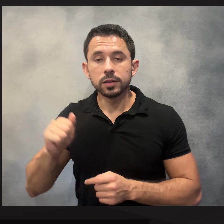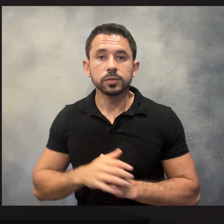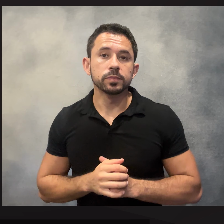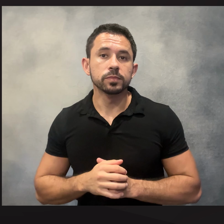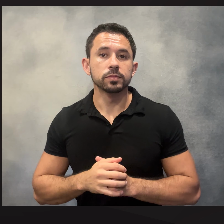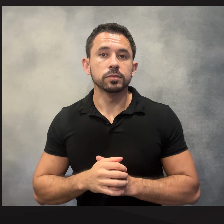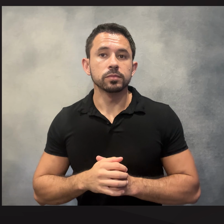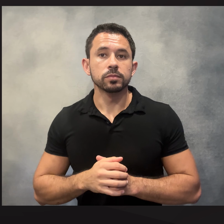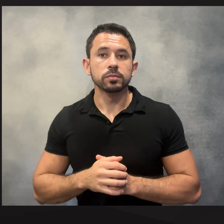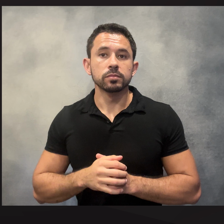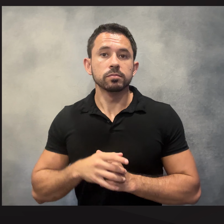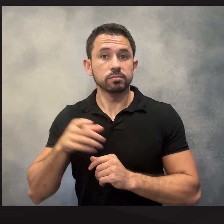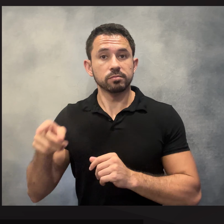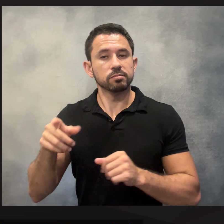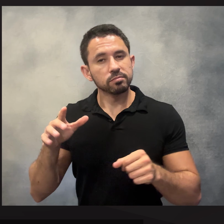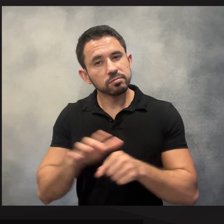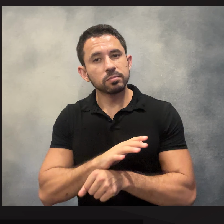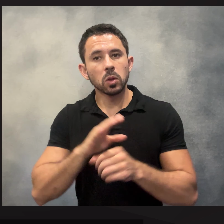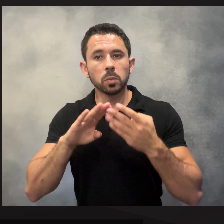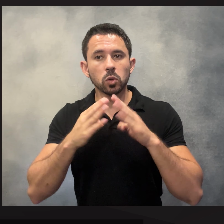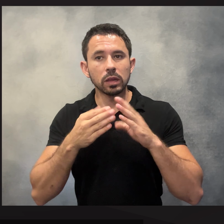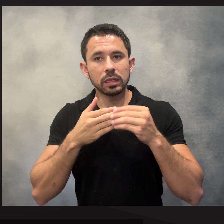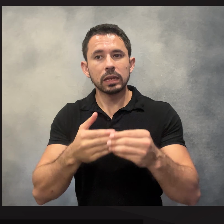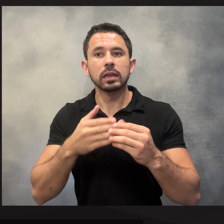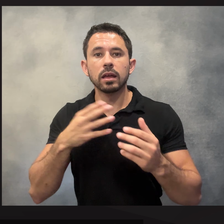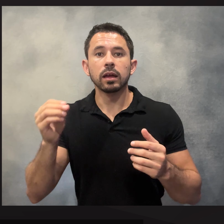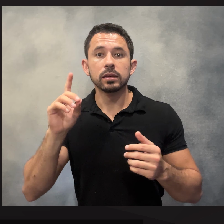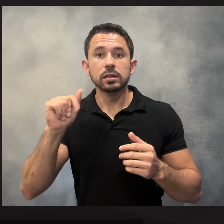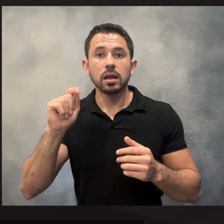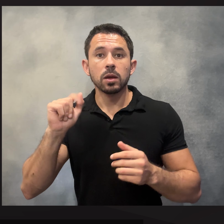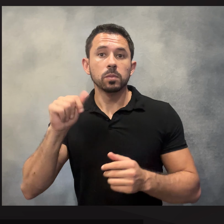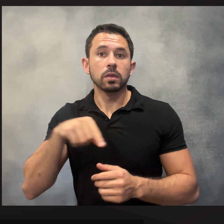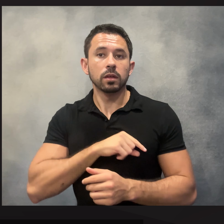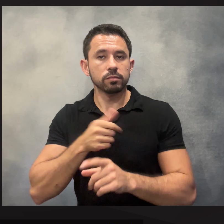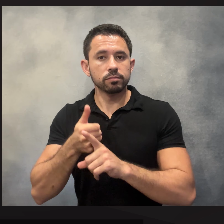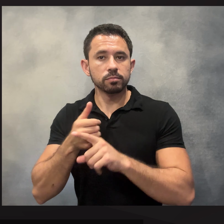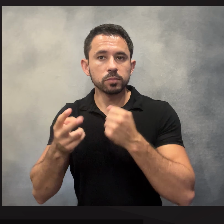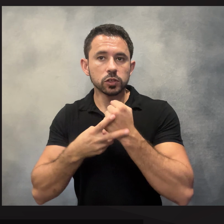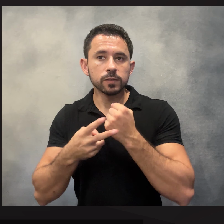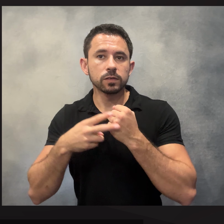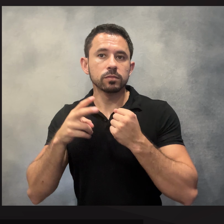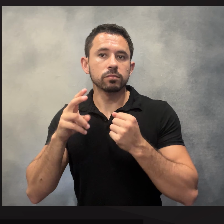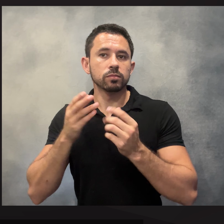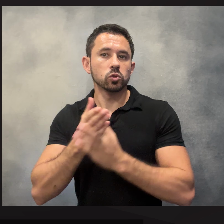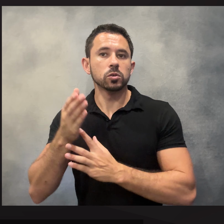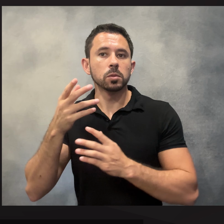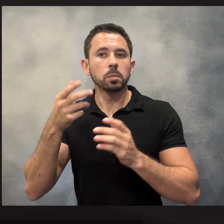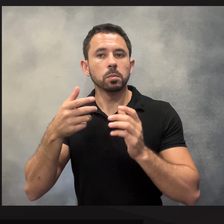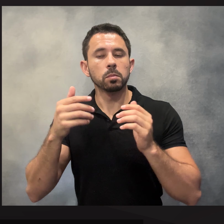Completely community-led, and data quality is preserved via peer review.